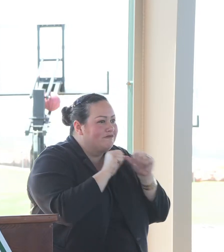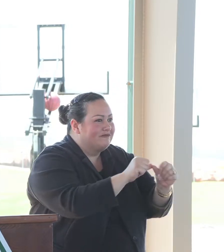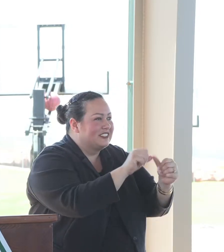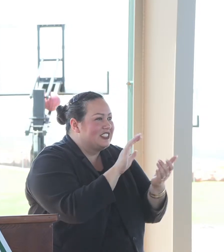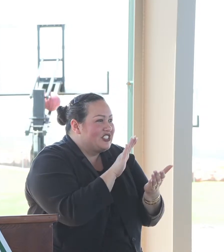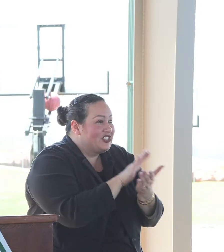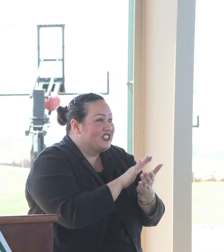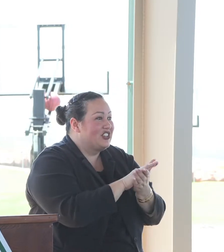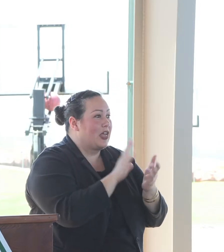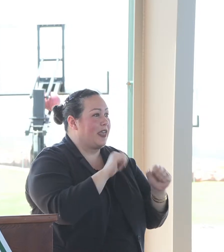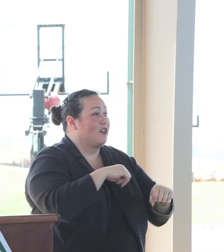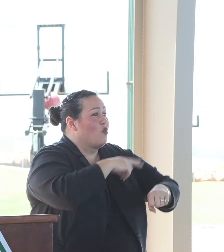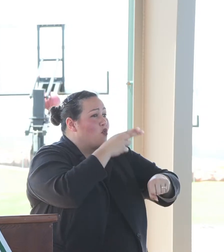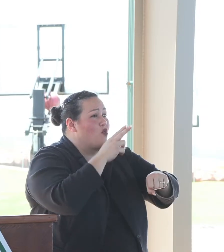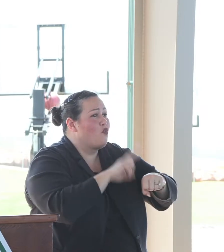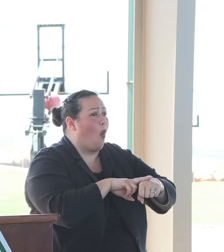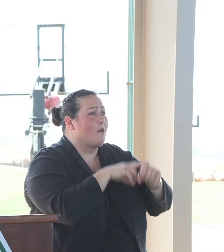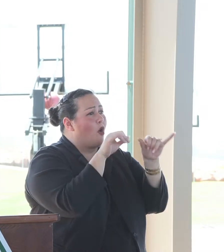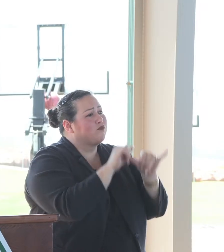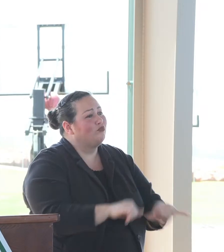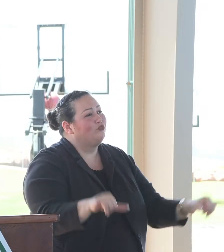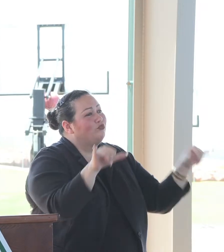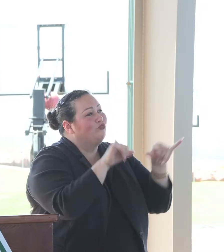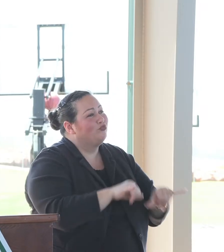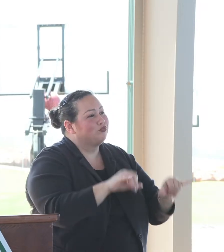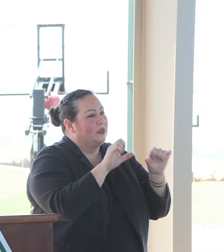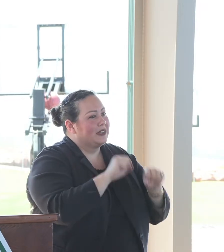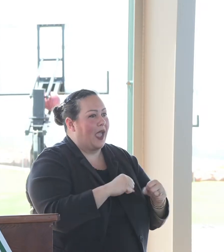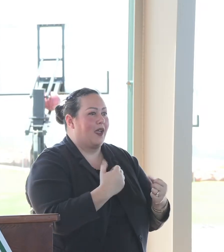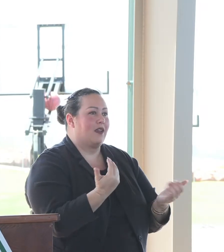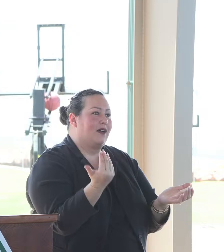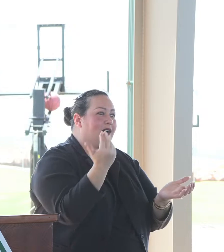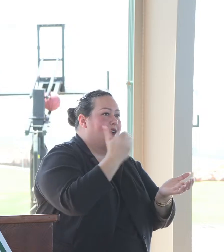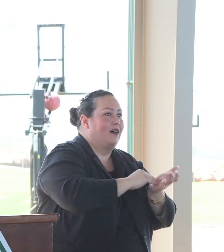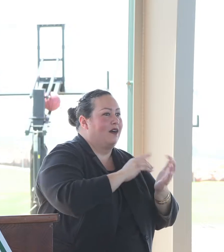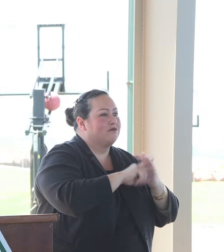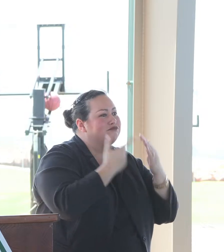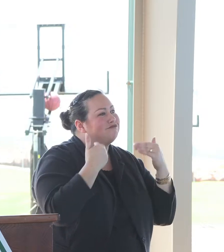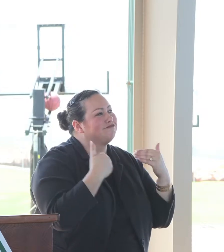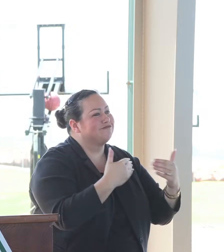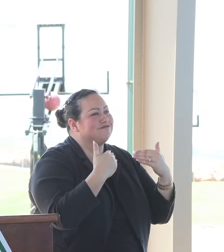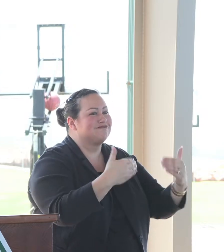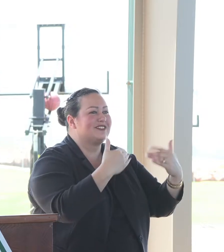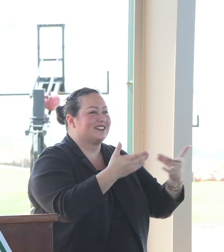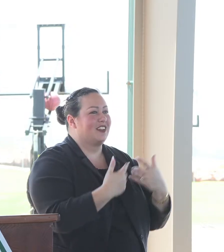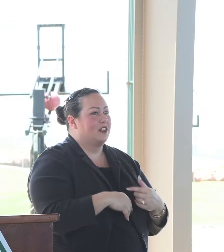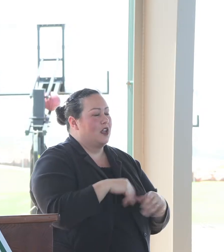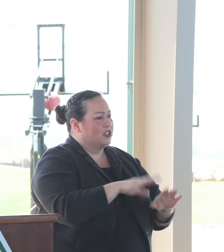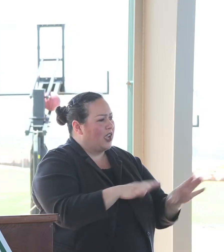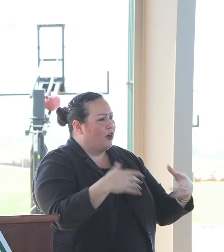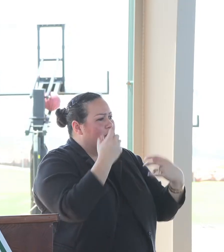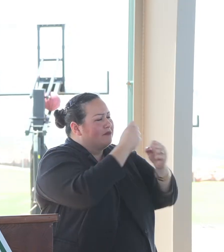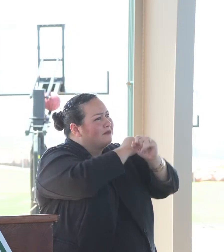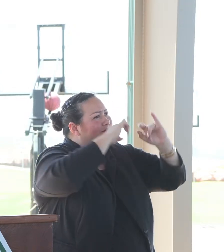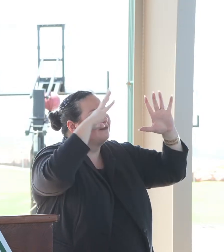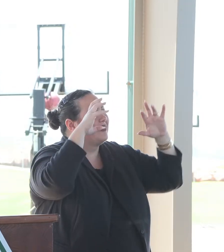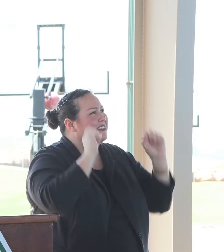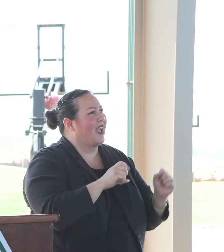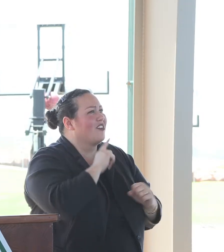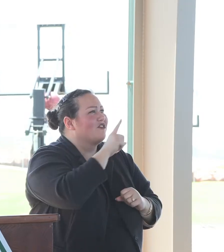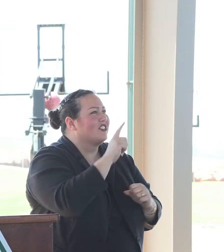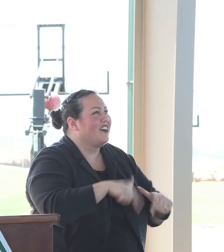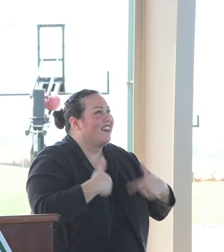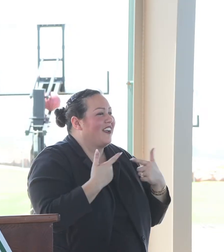where normal routines could resume, childhood dreams could become reality, and where